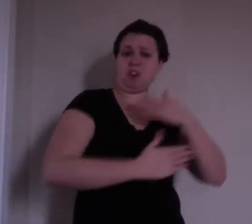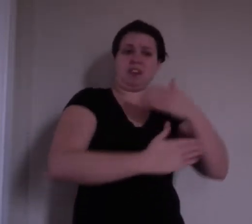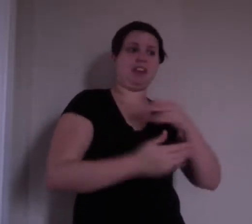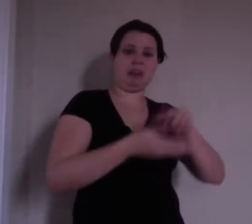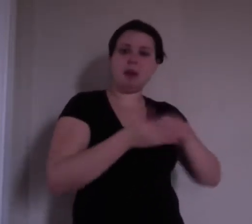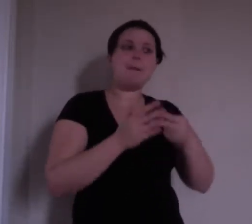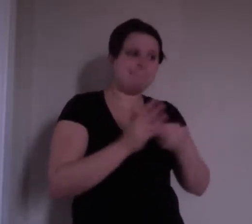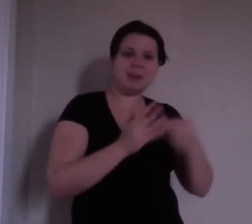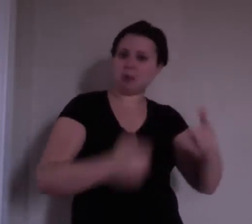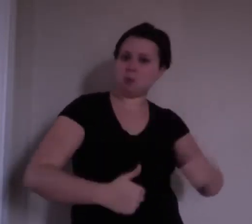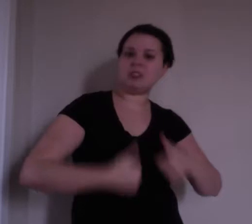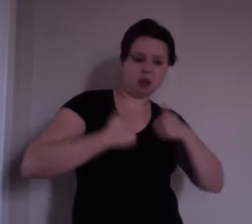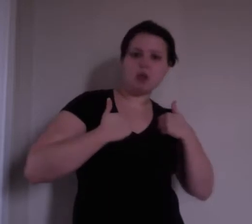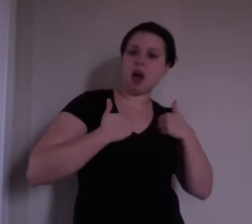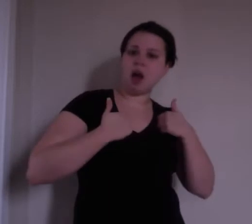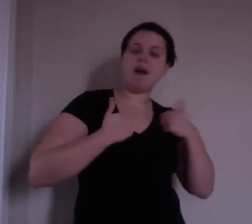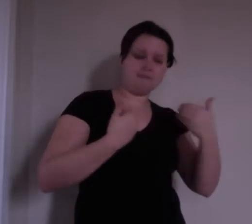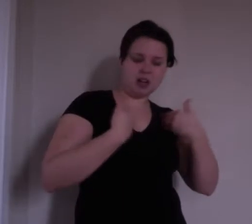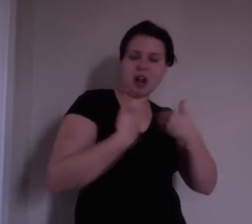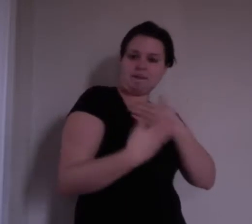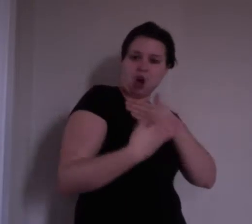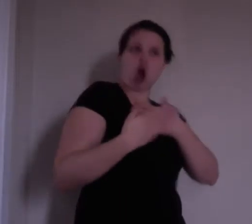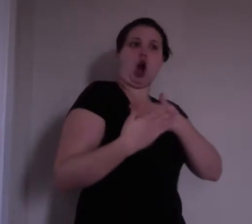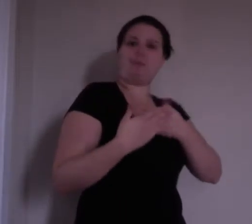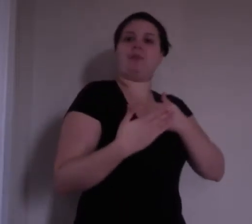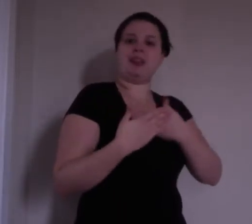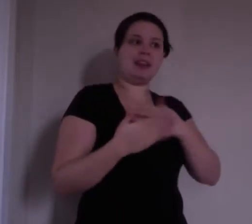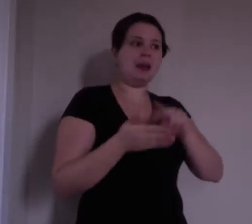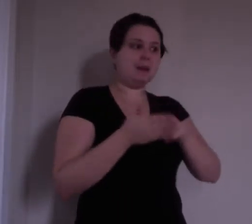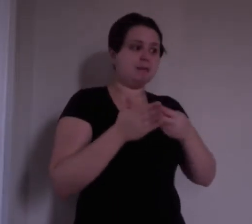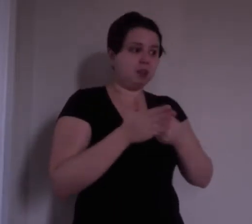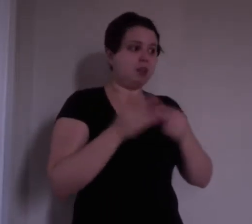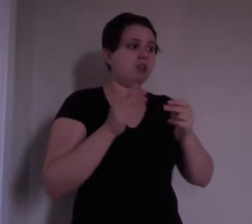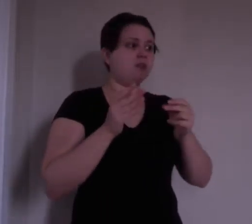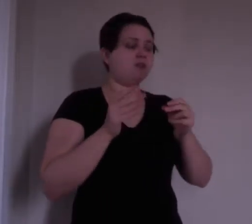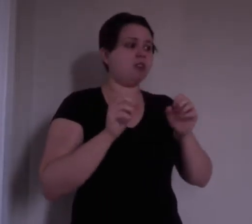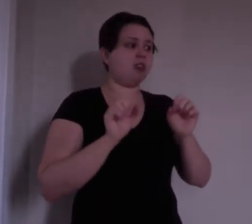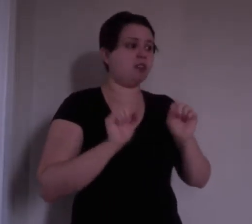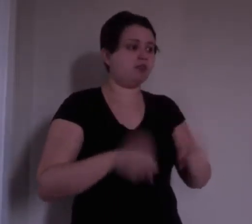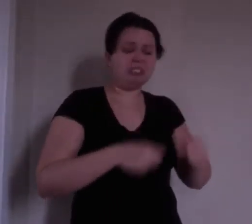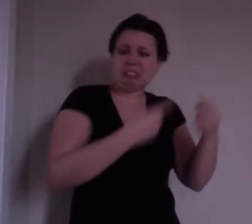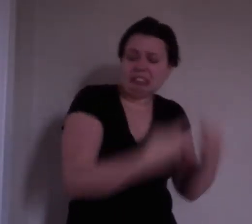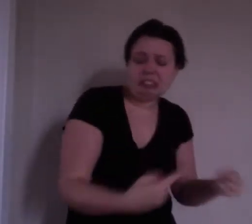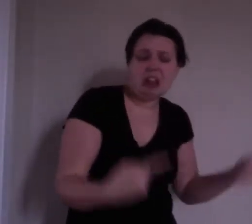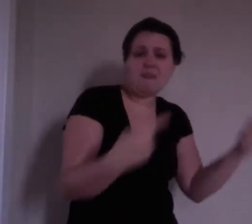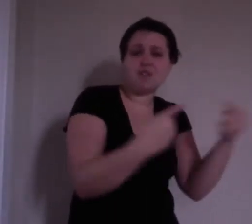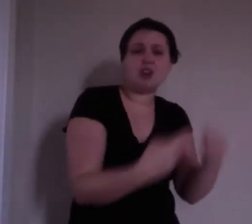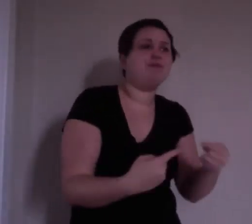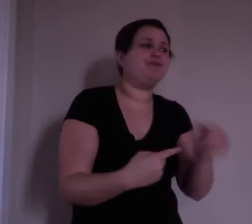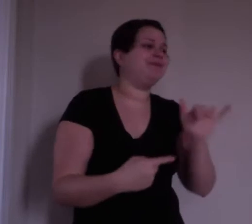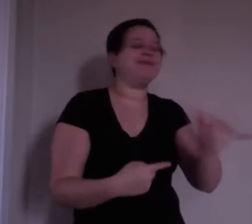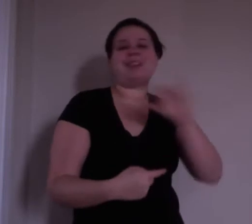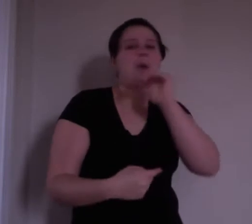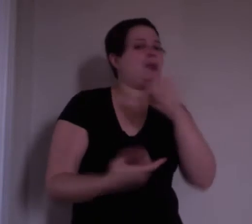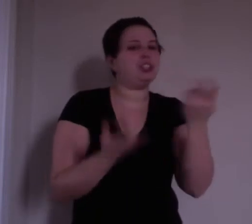mean probably a heartbeat, which would mean it could suffer, and that just wasn't going to happen on my watch.